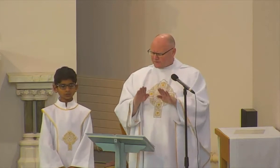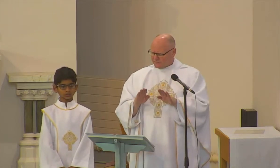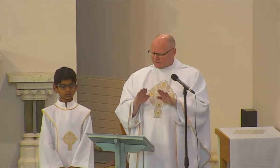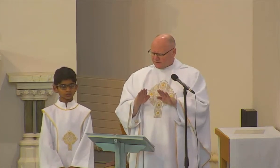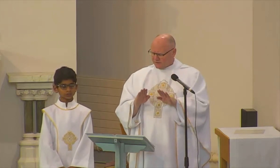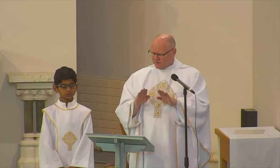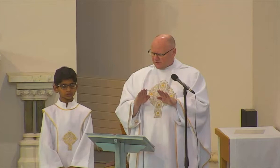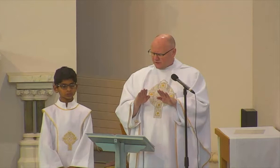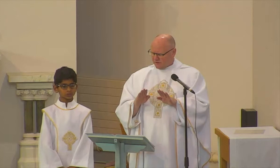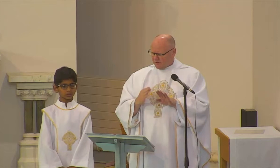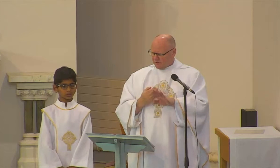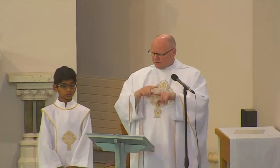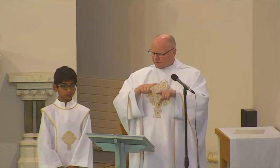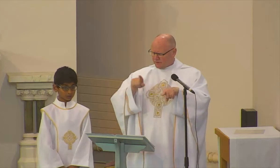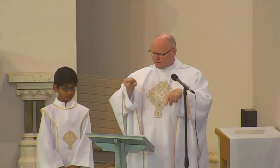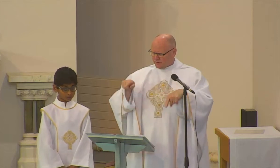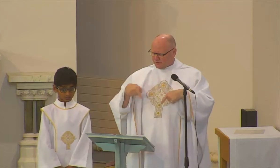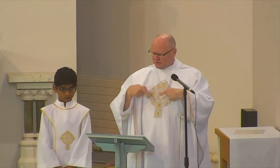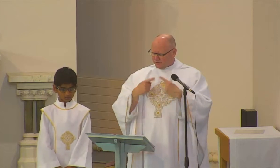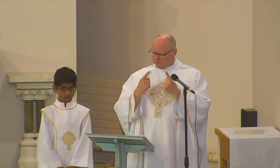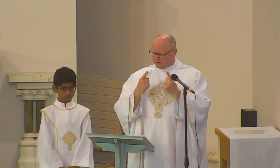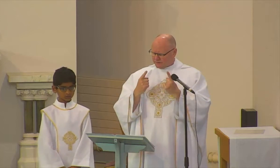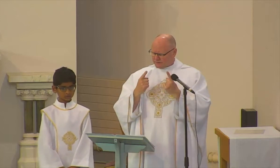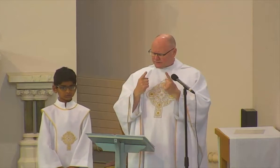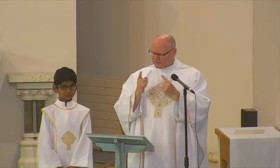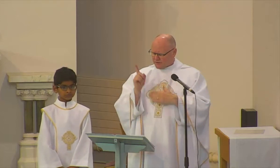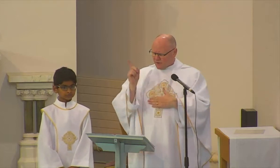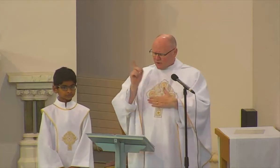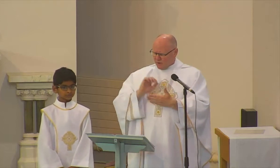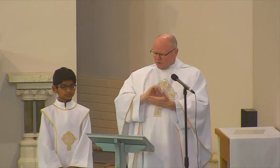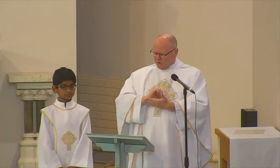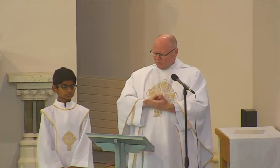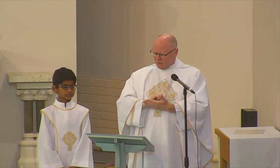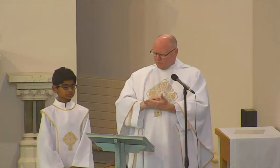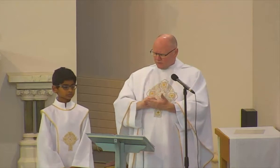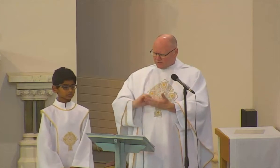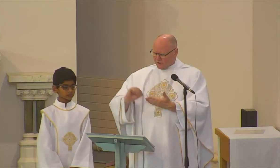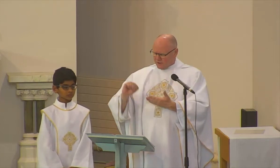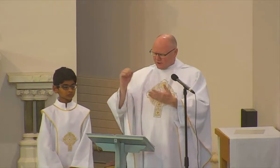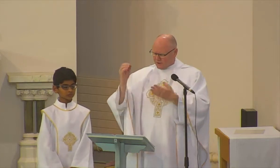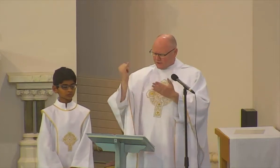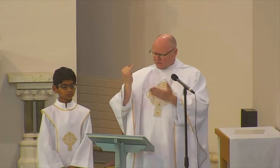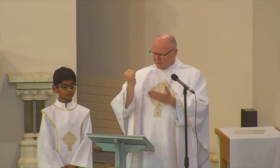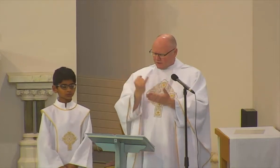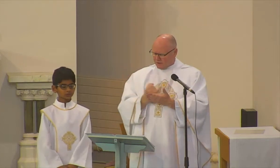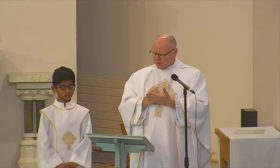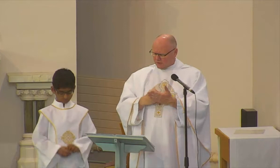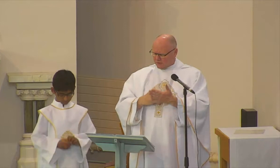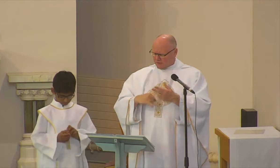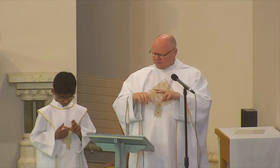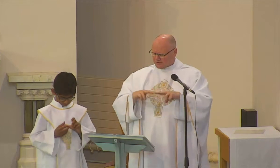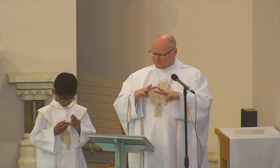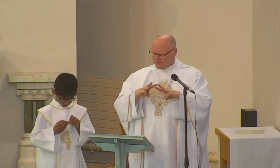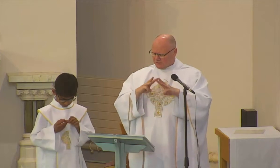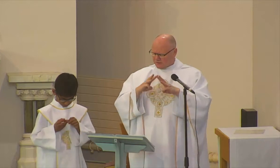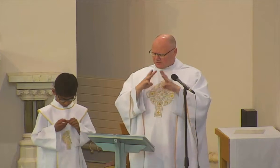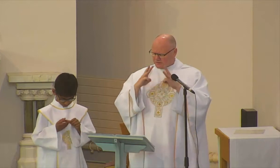mercy on us. You take away the sins of